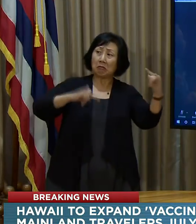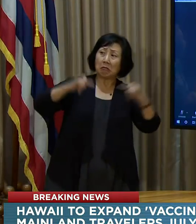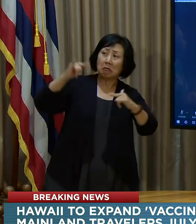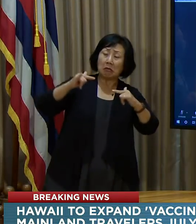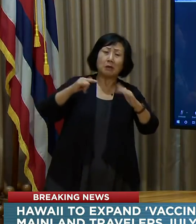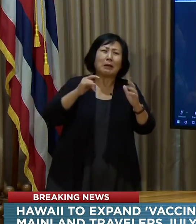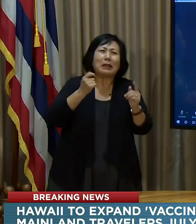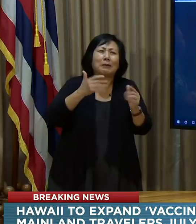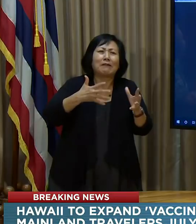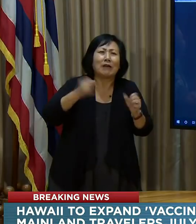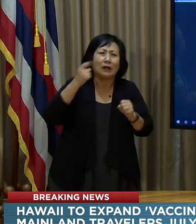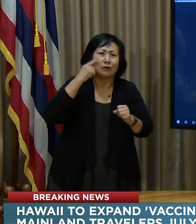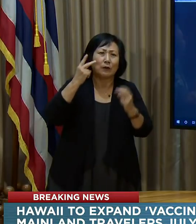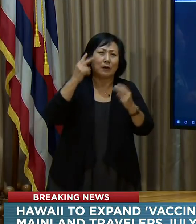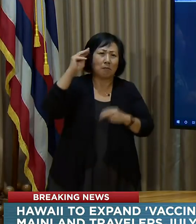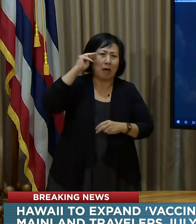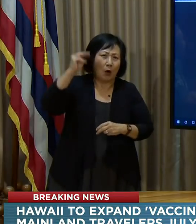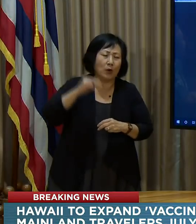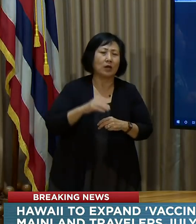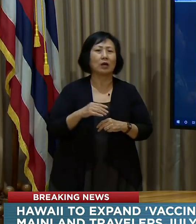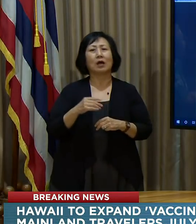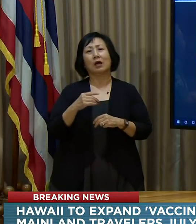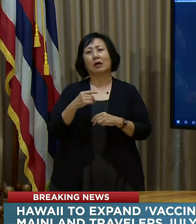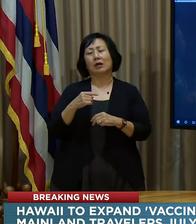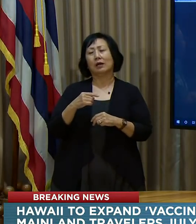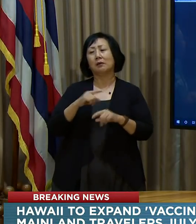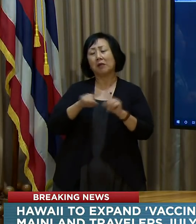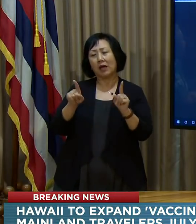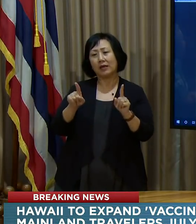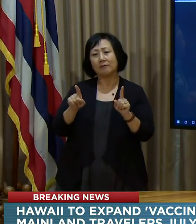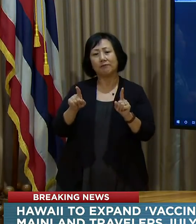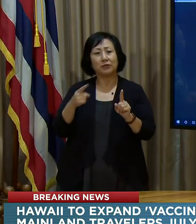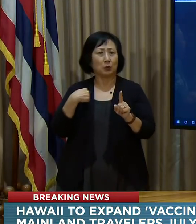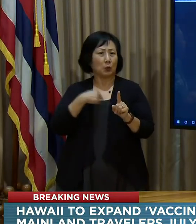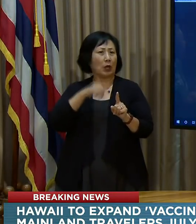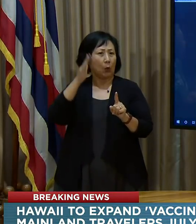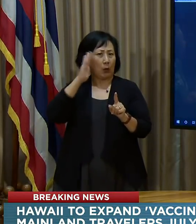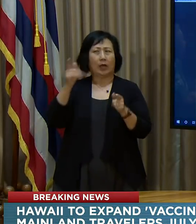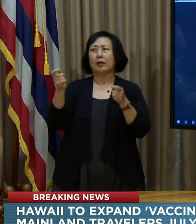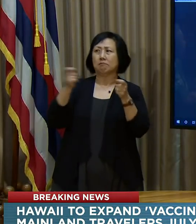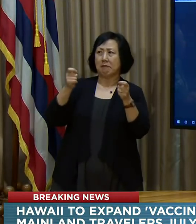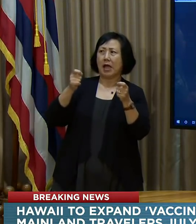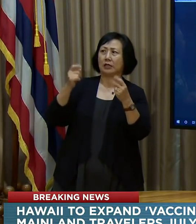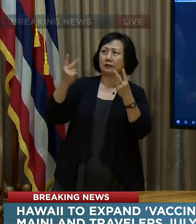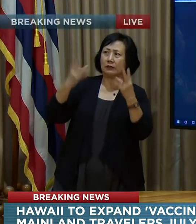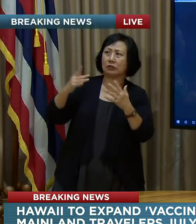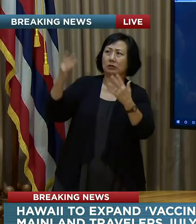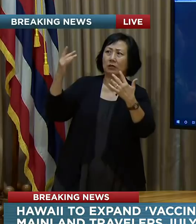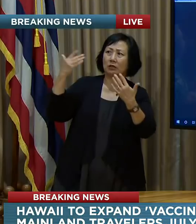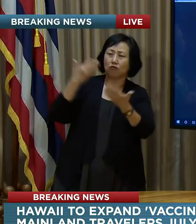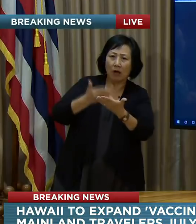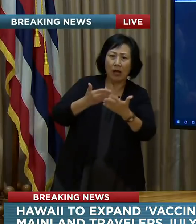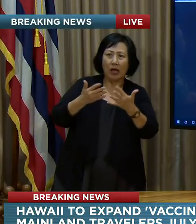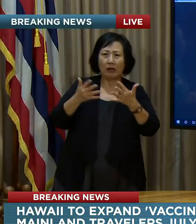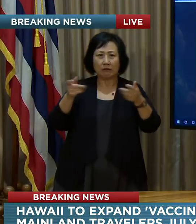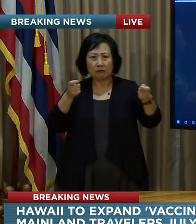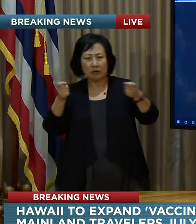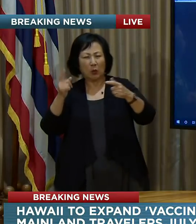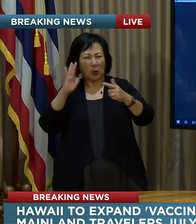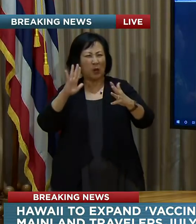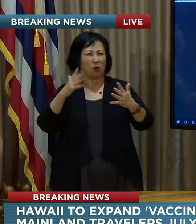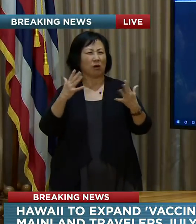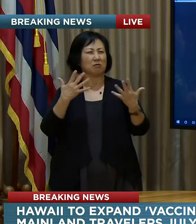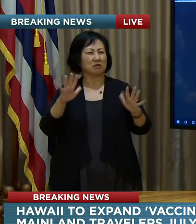bit too fast for Maui, as I would say. However, we are going to manage it and come out of this Maui Nui strong.